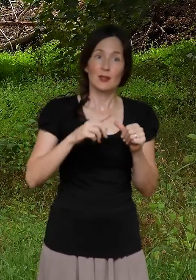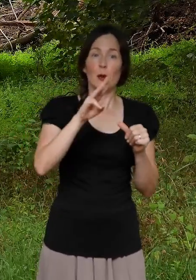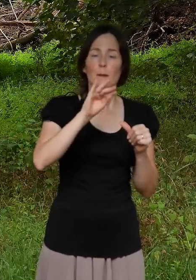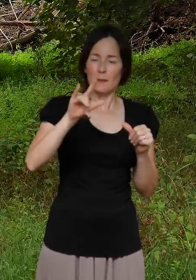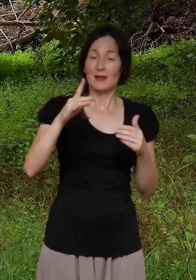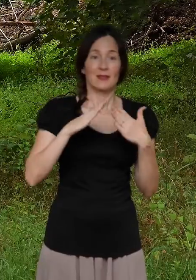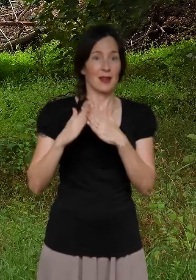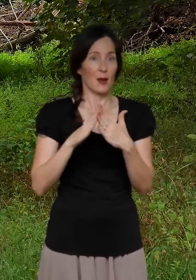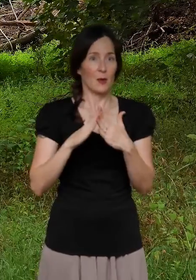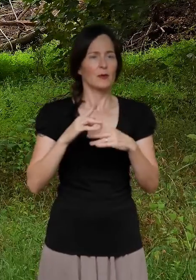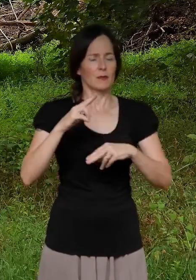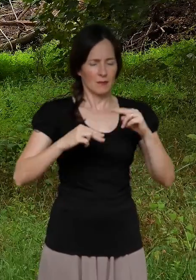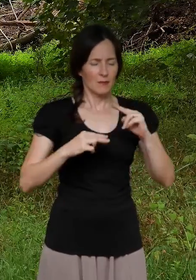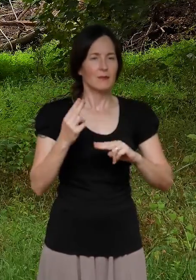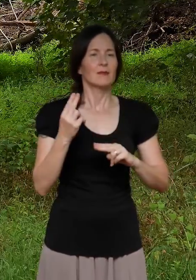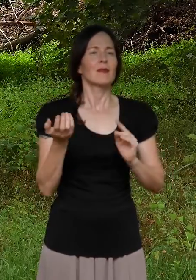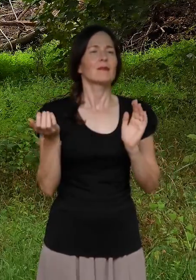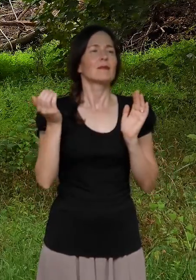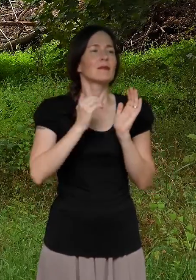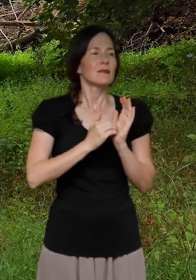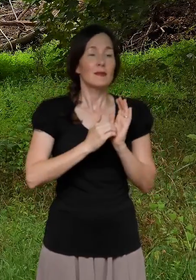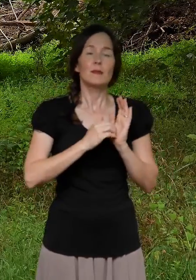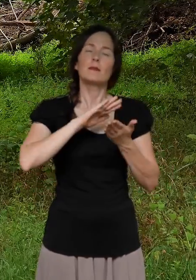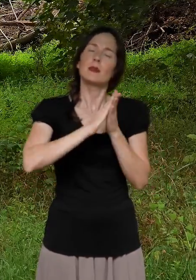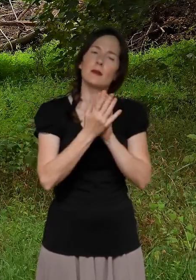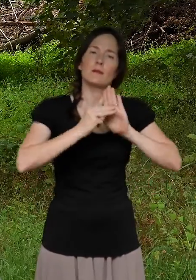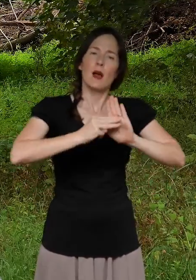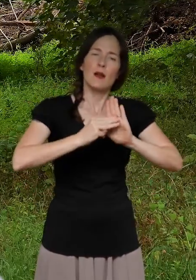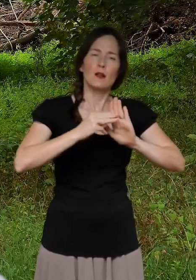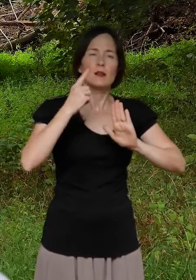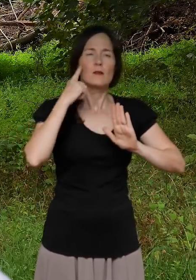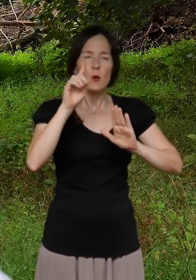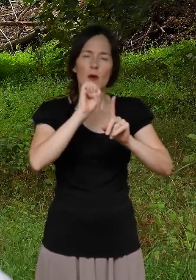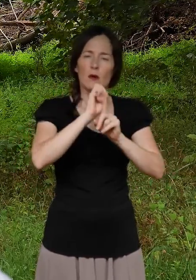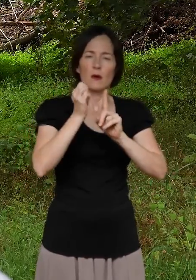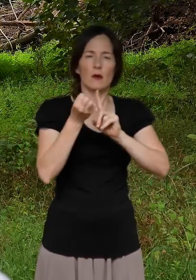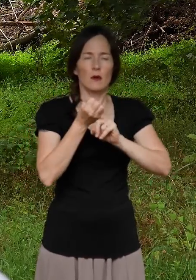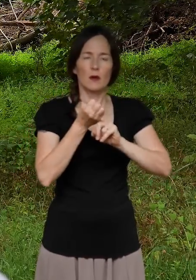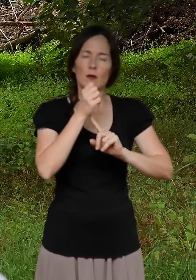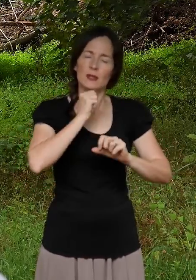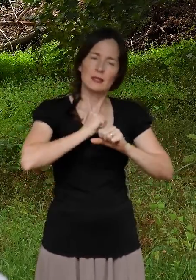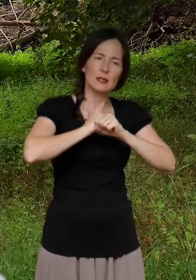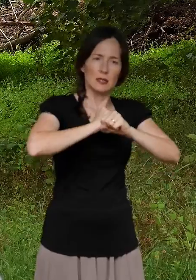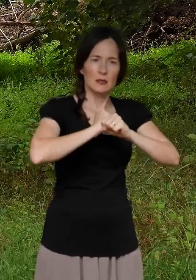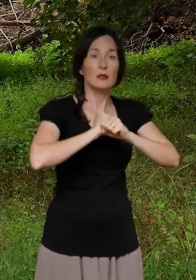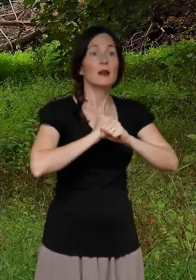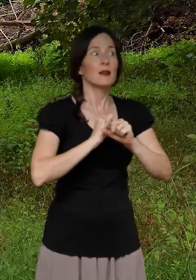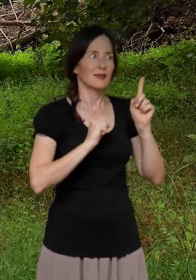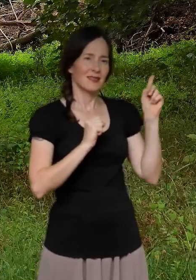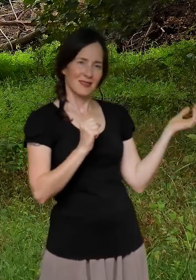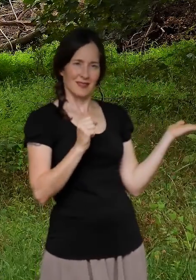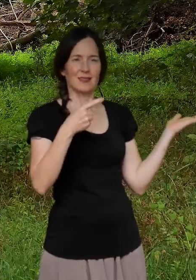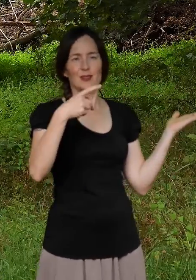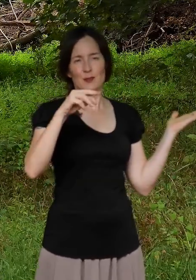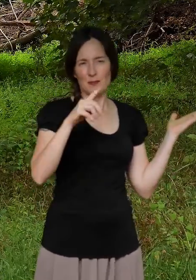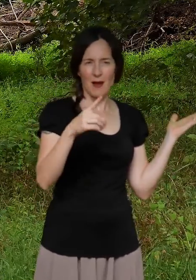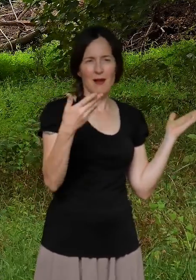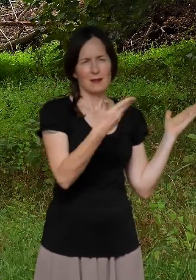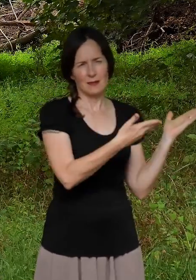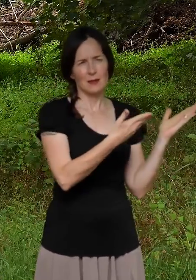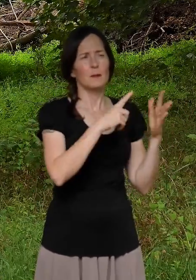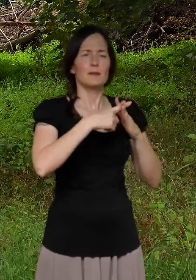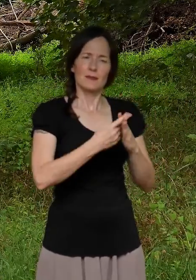City's 250th birthday. This city is the birthplace of many firsts. We had the first railroad, the